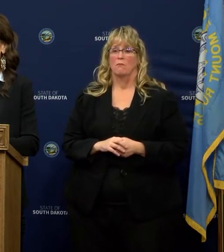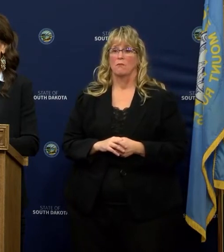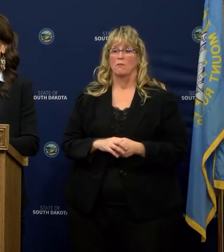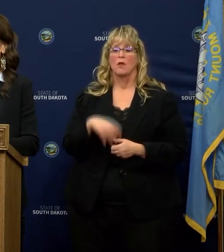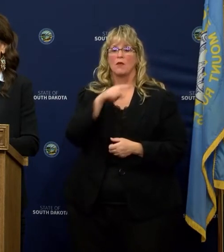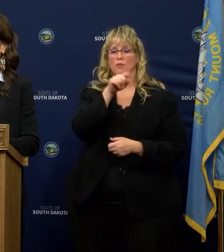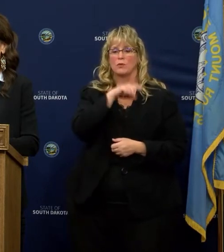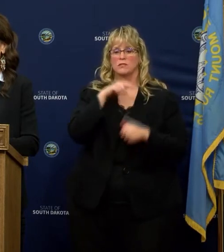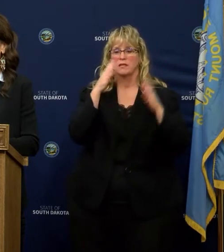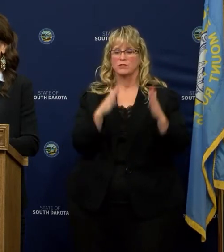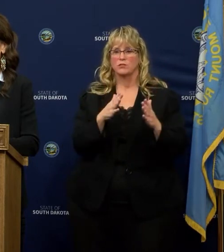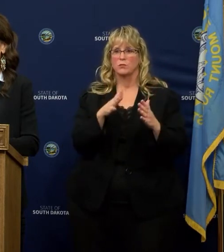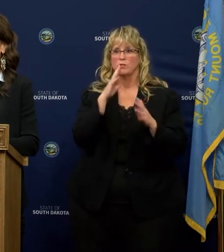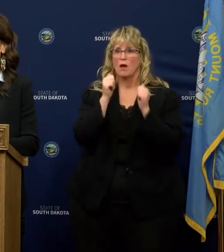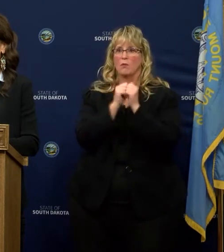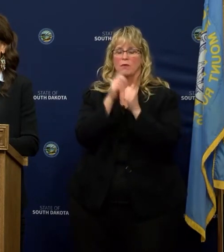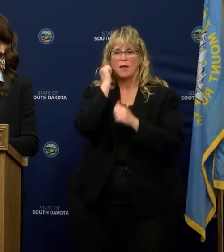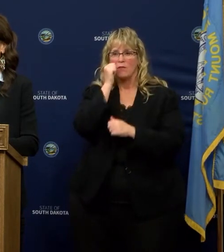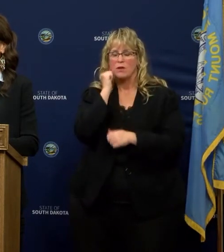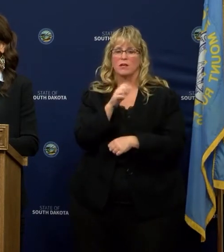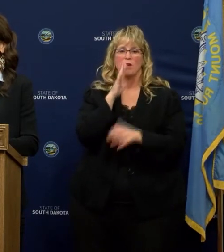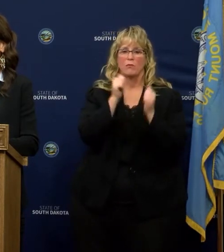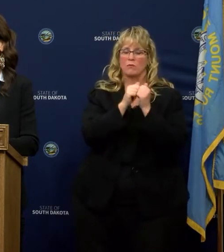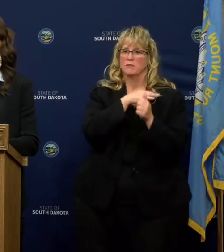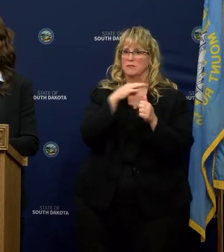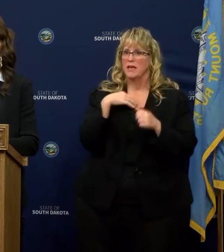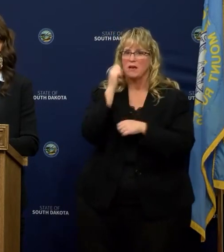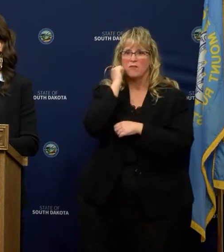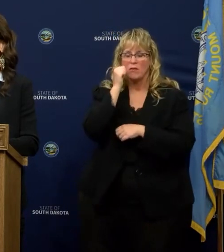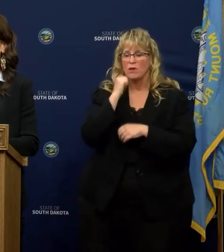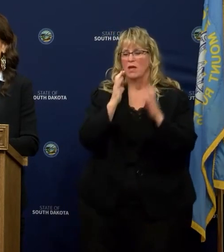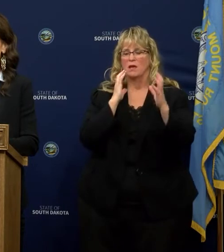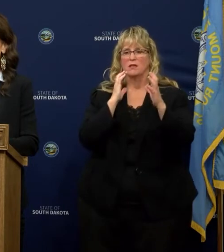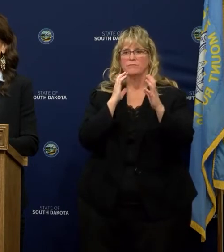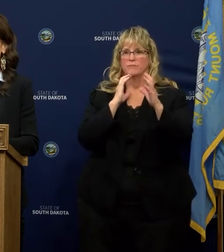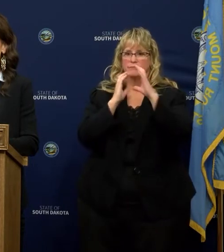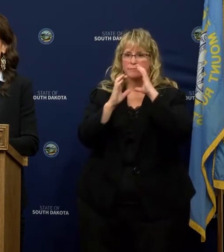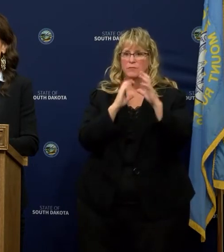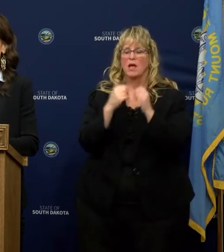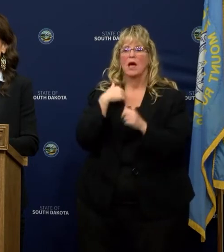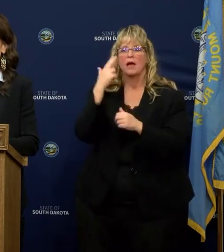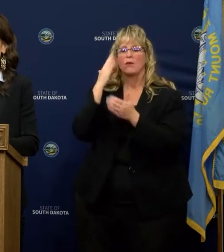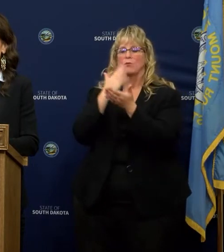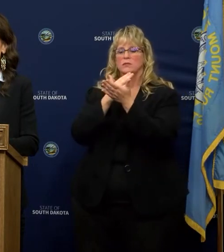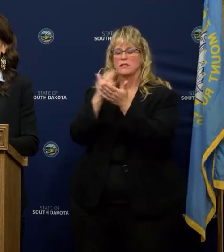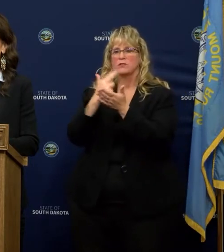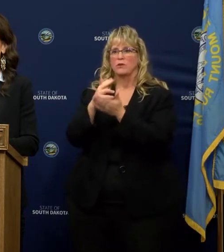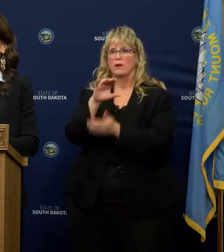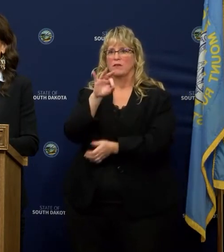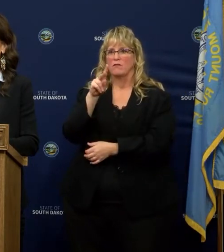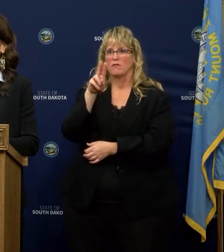those legislators we talk on a daily basis, they talk to my staff on a daily basis. I know that Secretary Flute has had conversations as well with them in